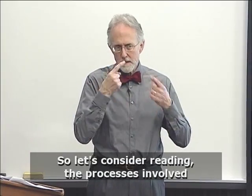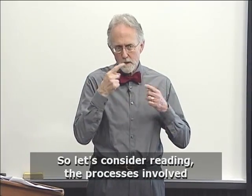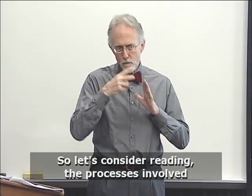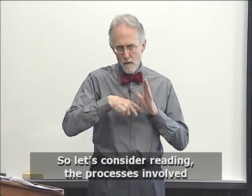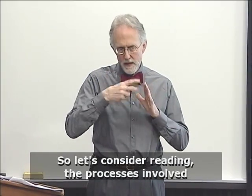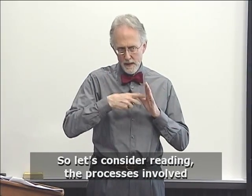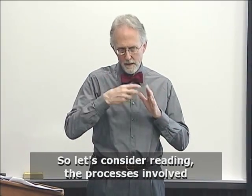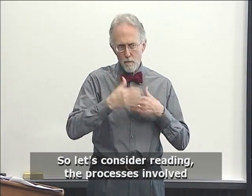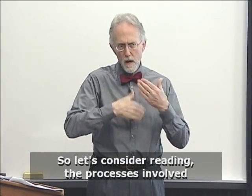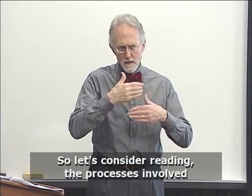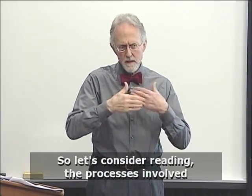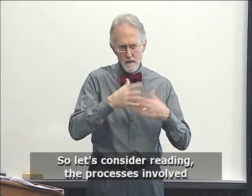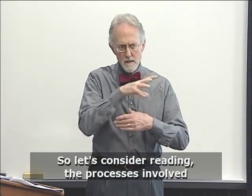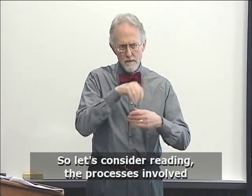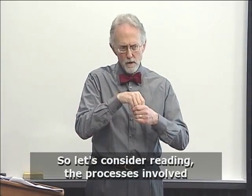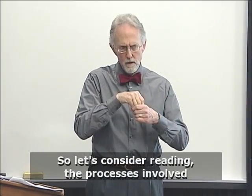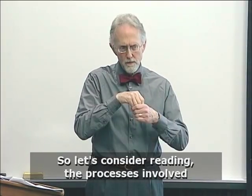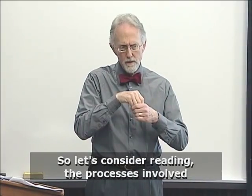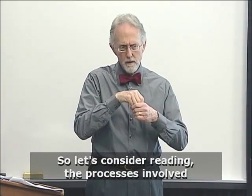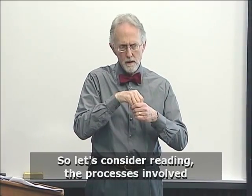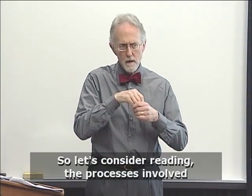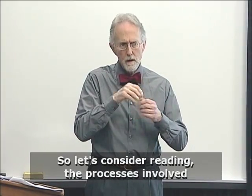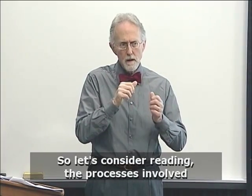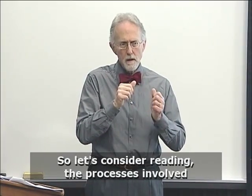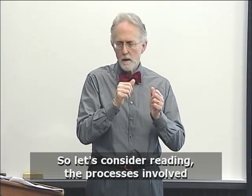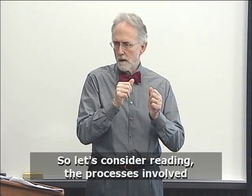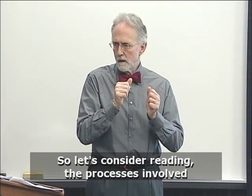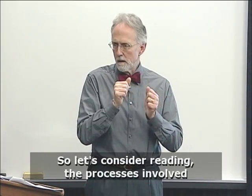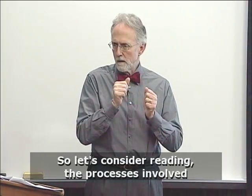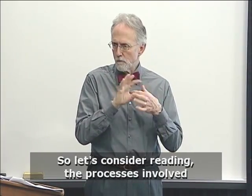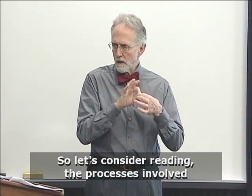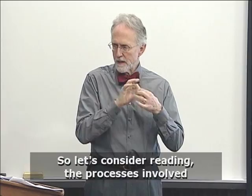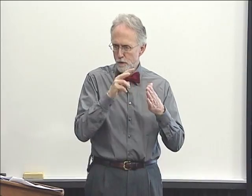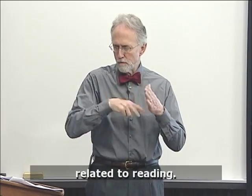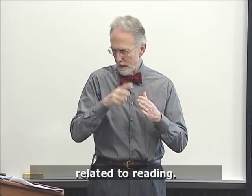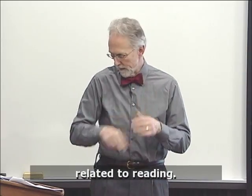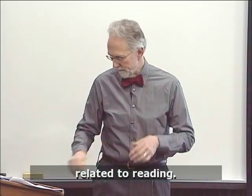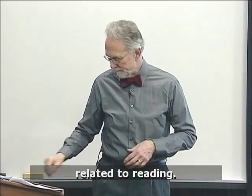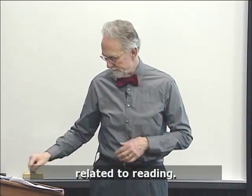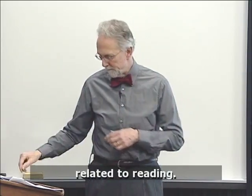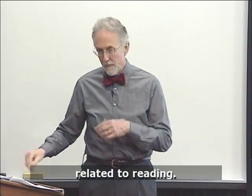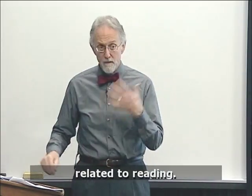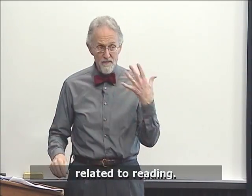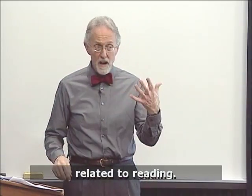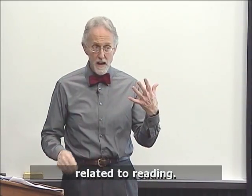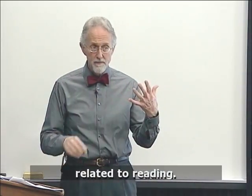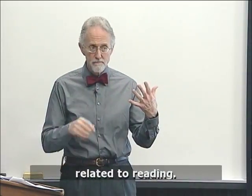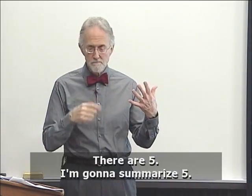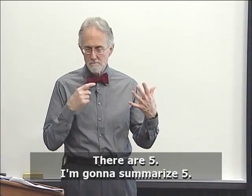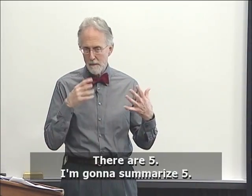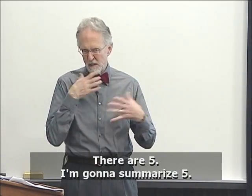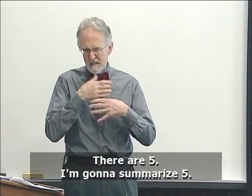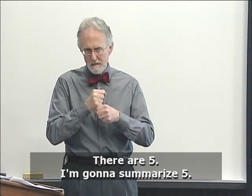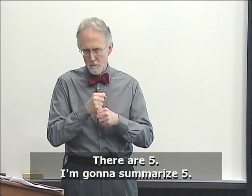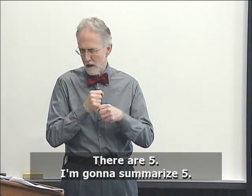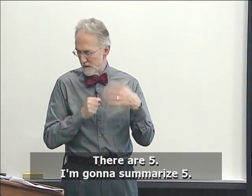consider reading, the processes involved related to reading. There are 5. I'm going to summarize